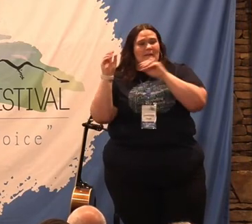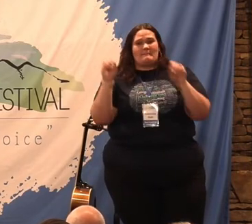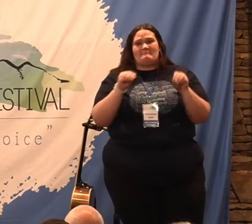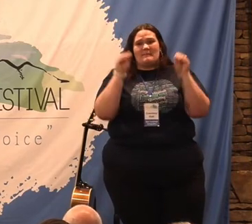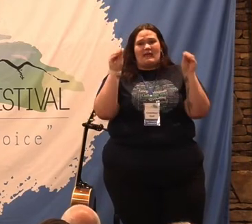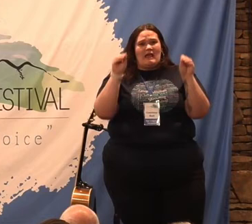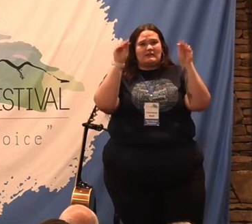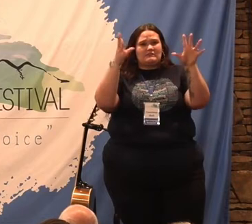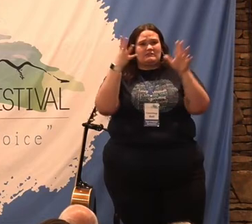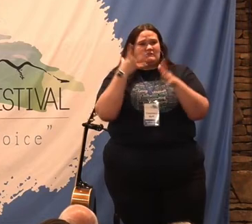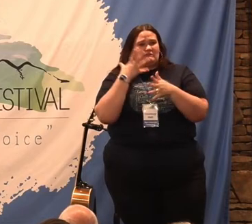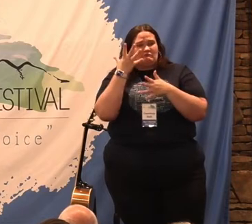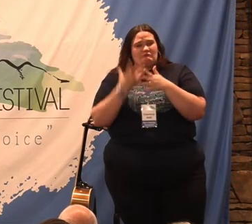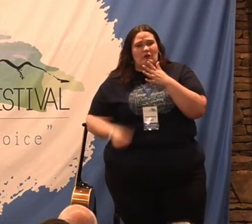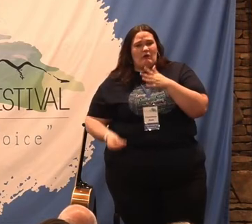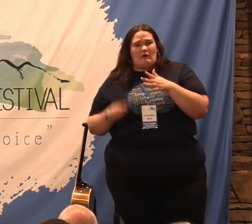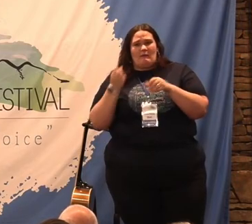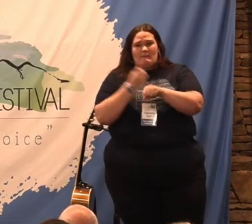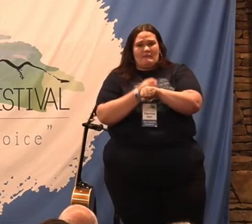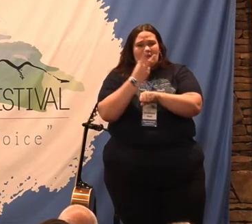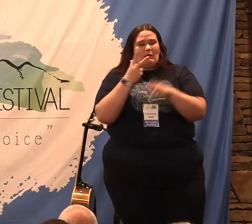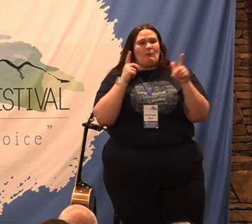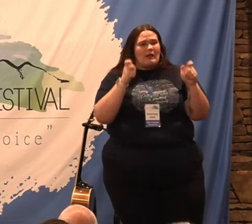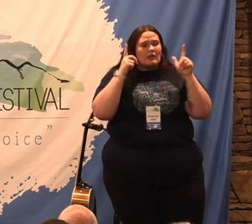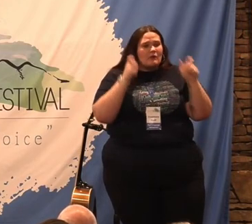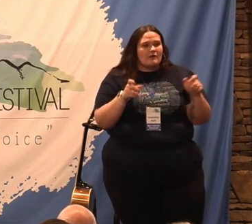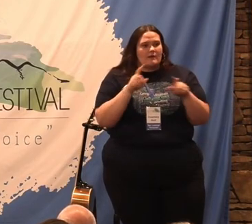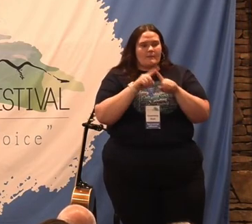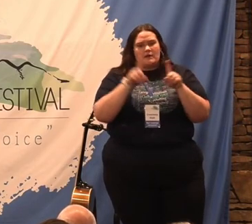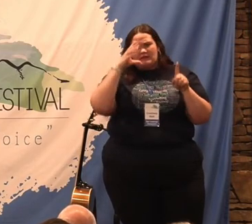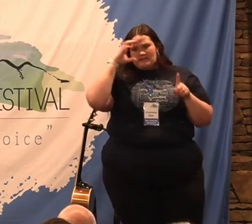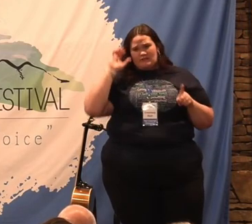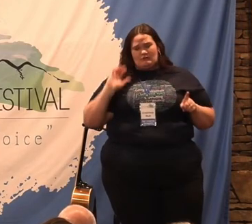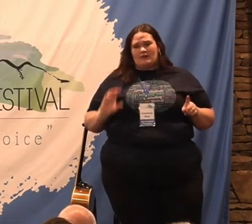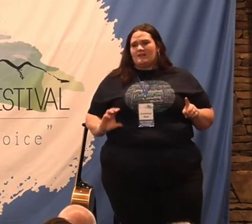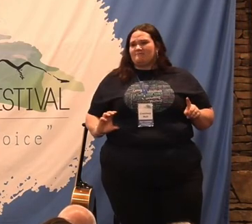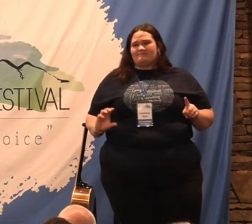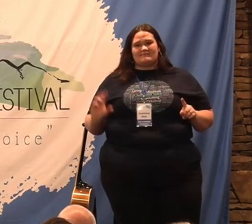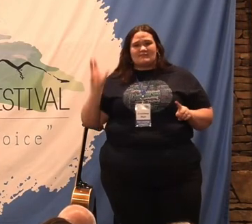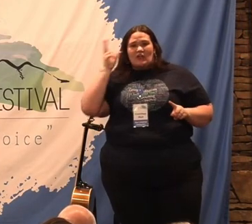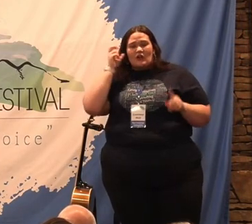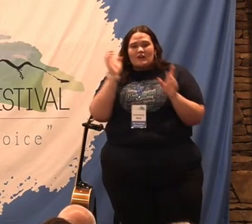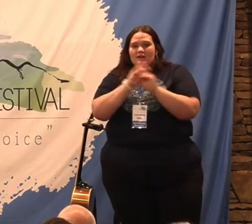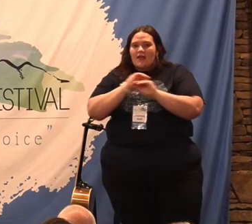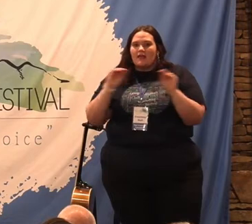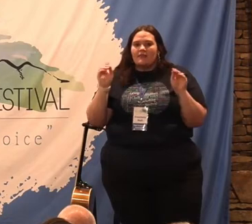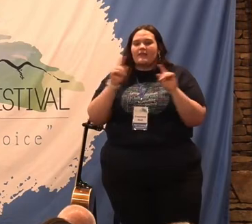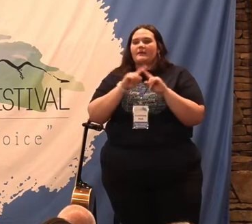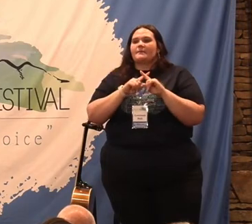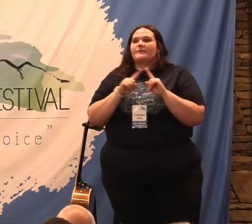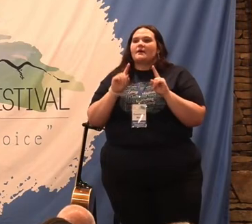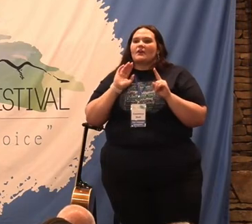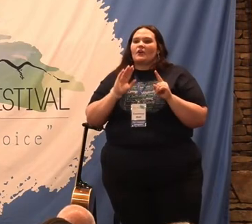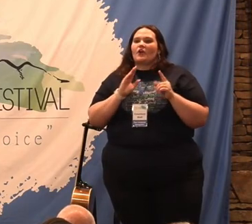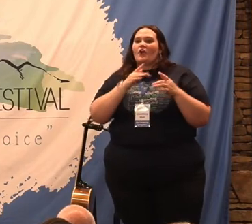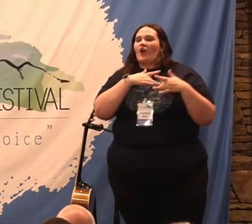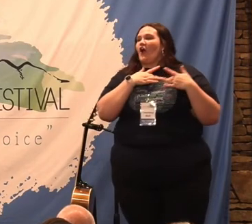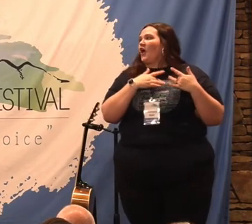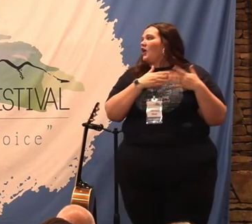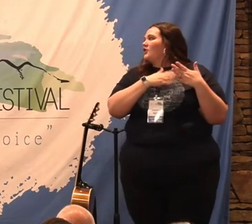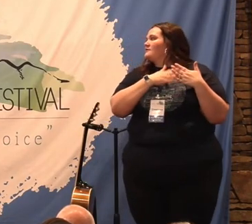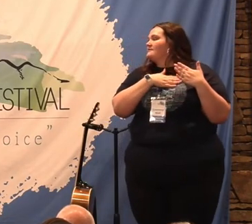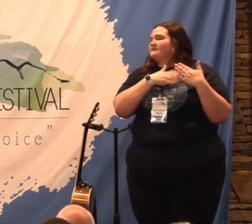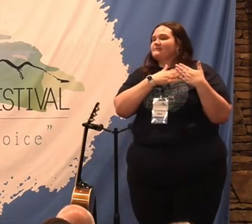off at midnight! Quickly, quickly! But Cinderella at this point heard nothing but the flutter of her own smitten